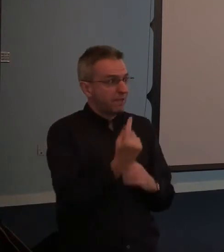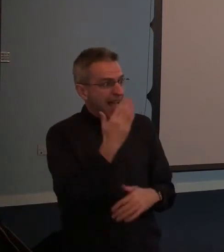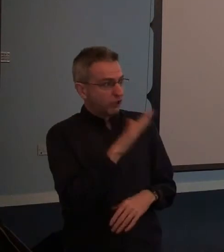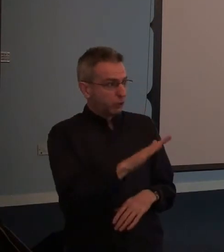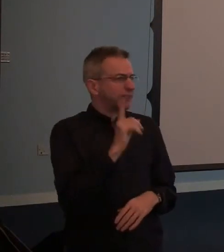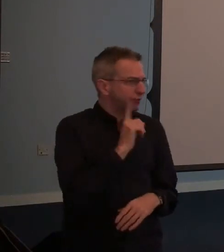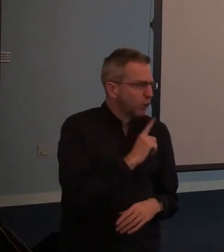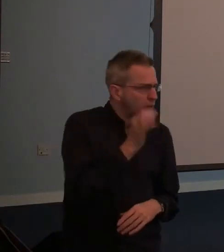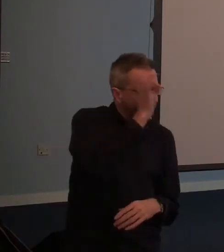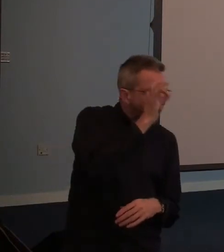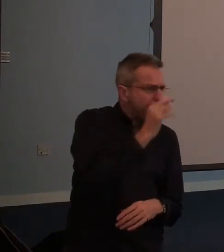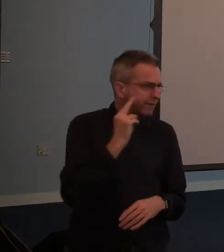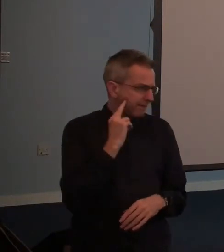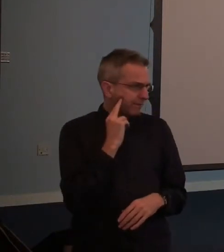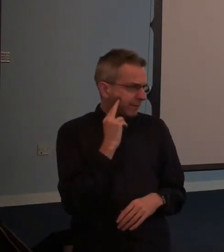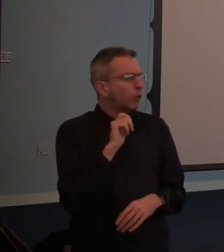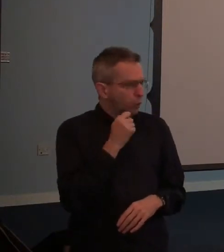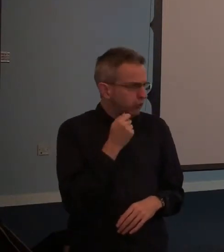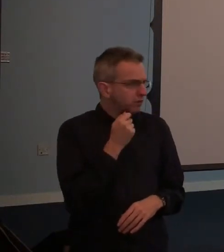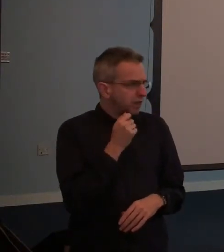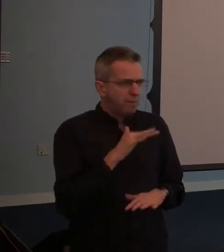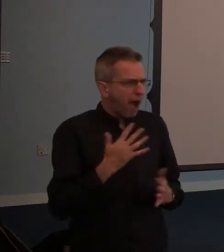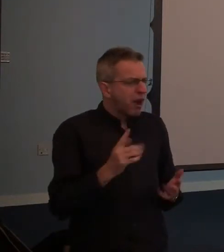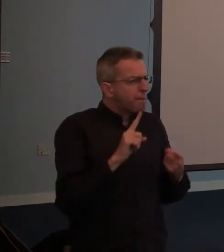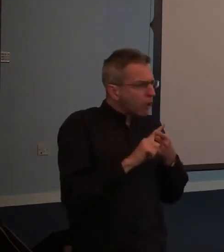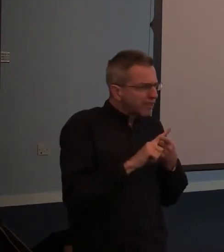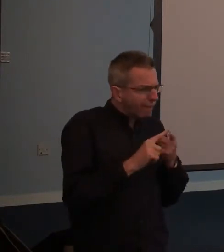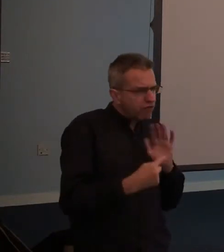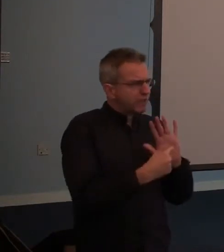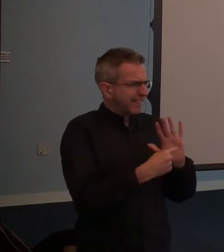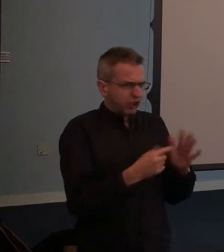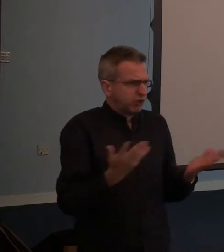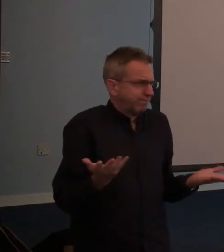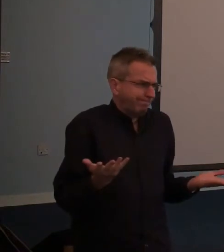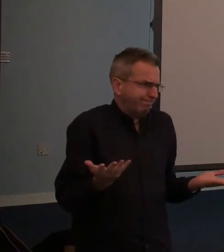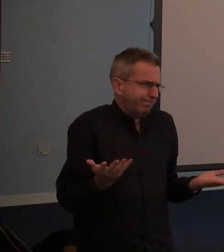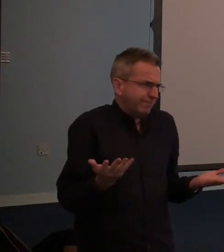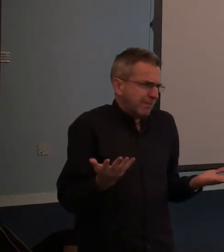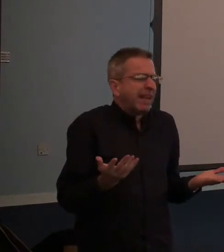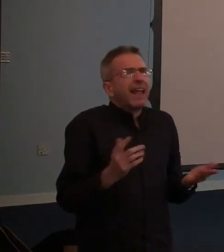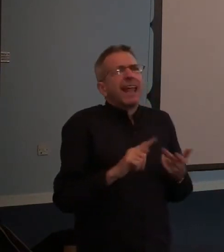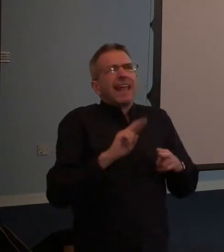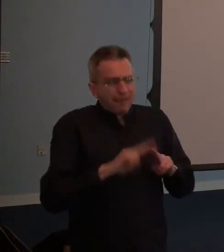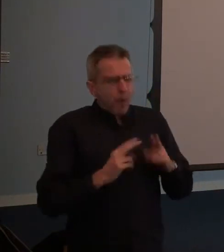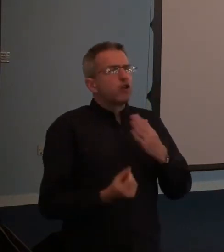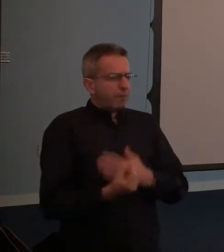people, their attitudes. You know, maybe hearing people who know nothing about deaf people, they will have positive